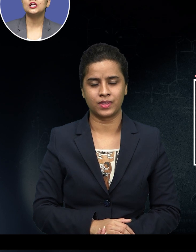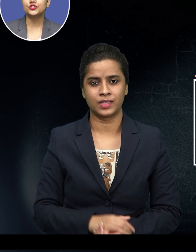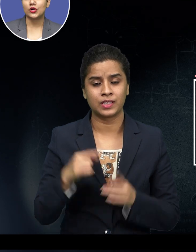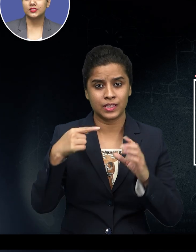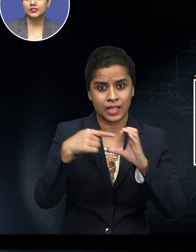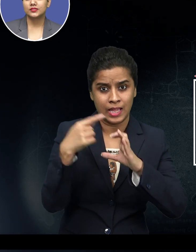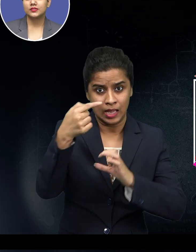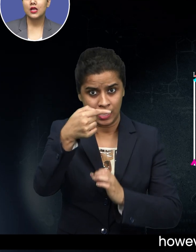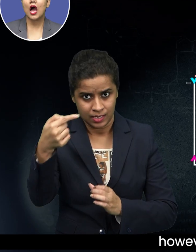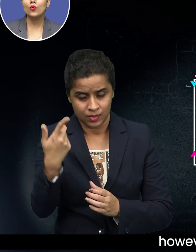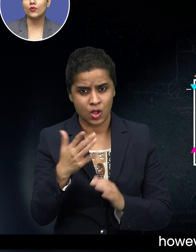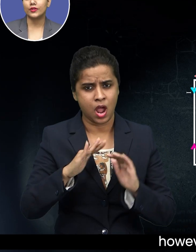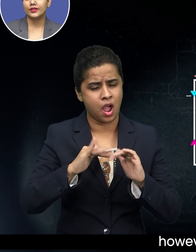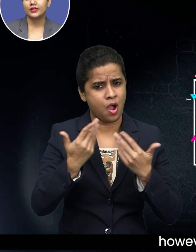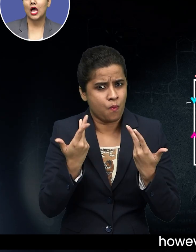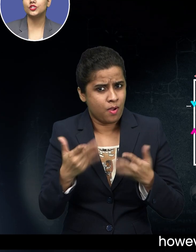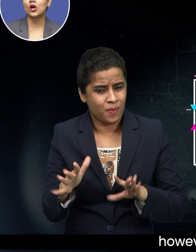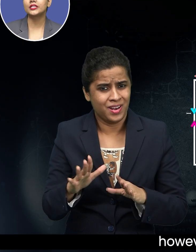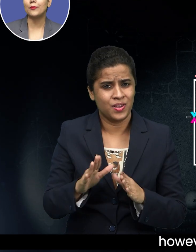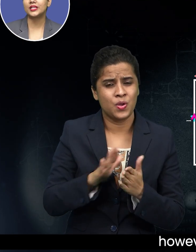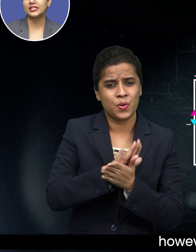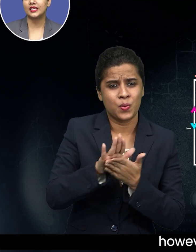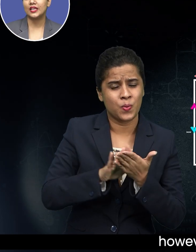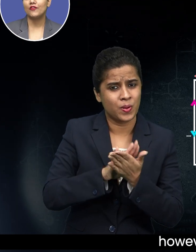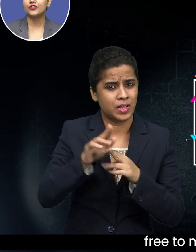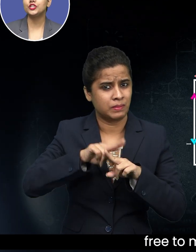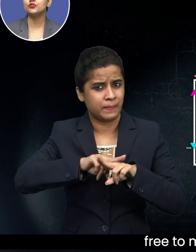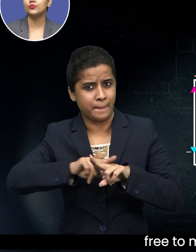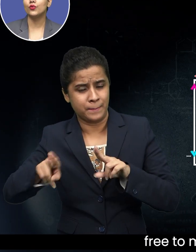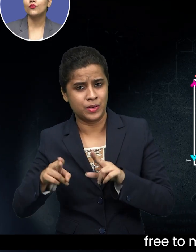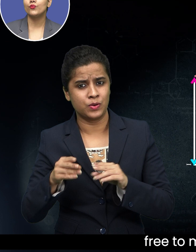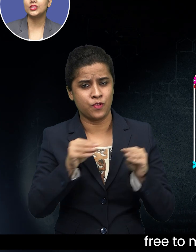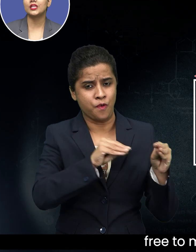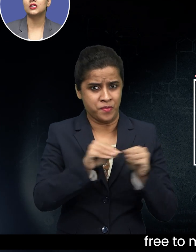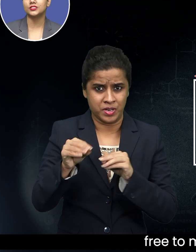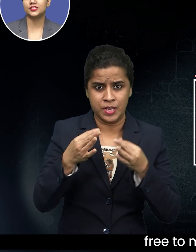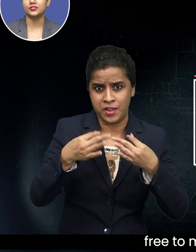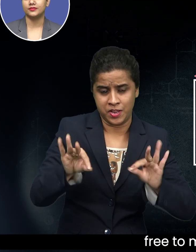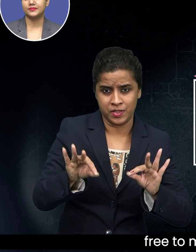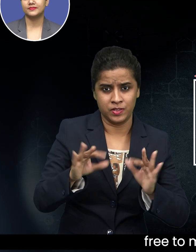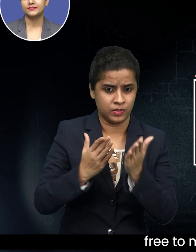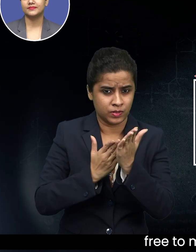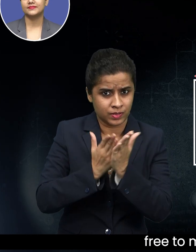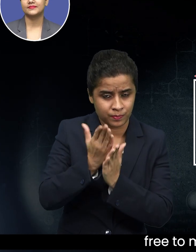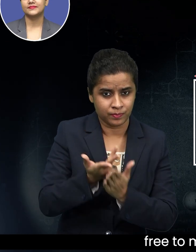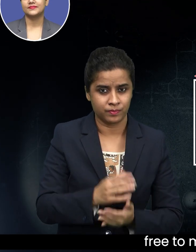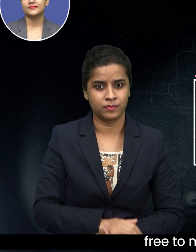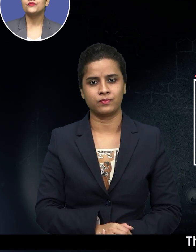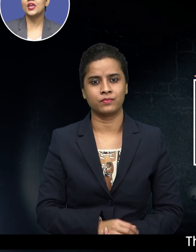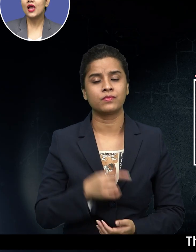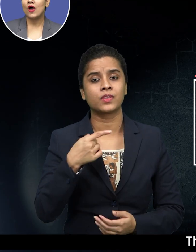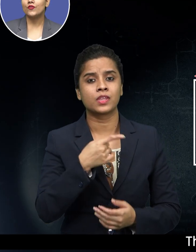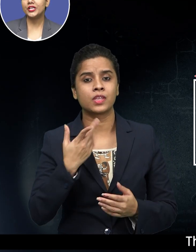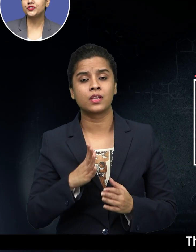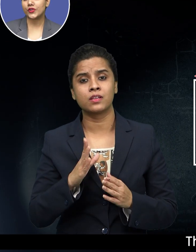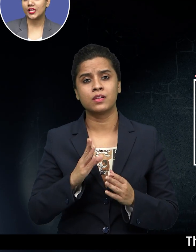The electrons, however, are not completely free to move within a conductor.